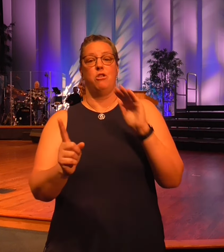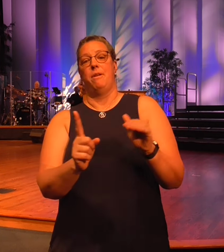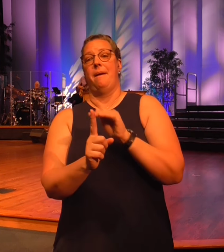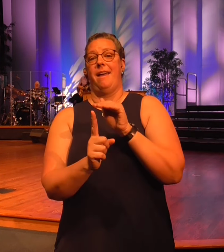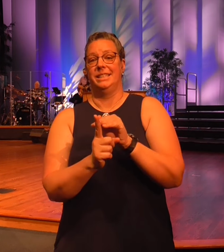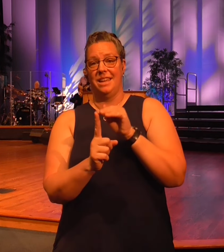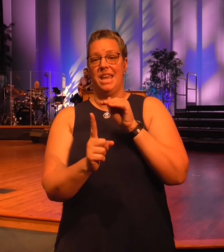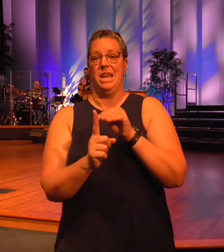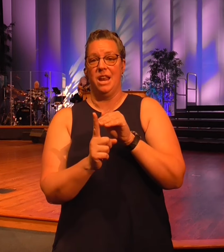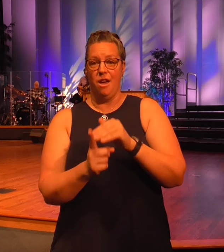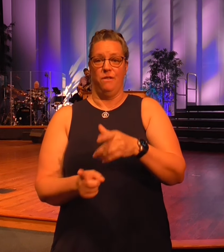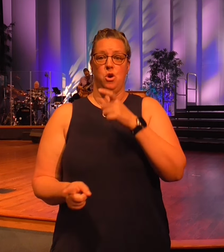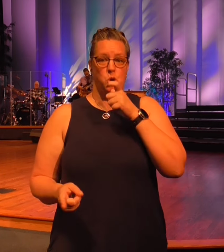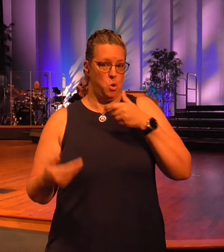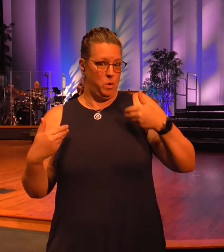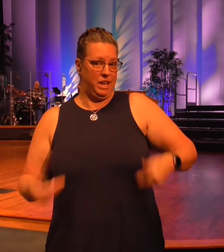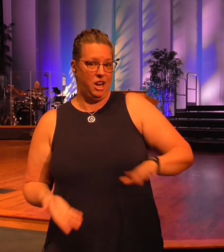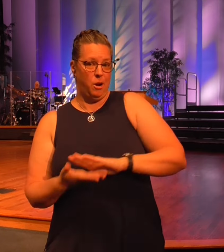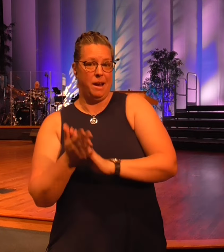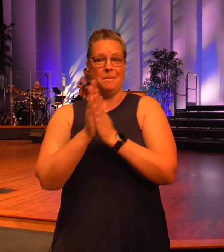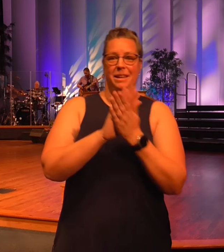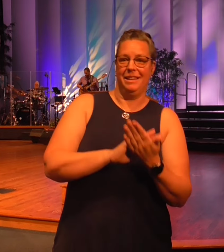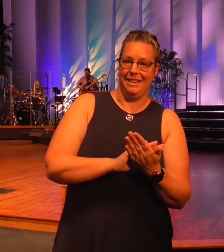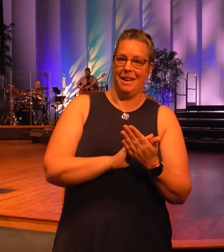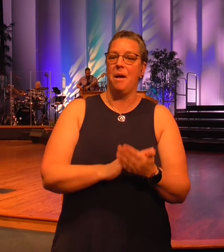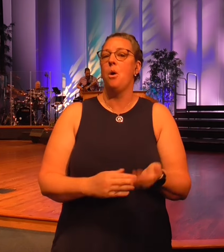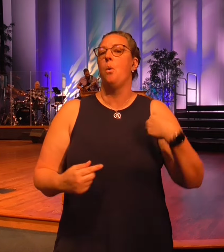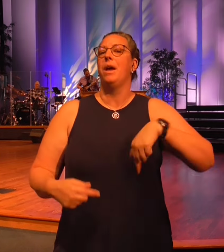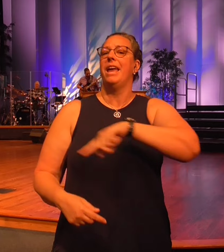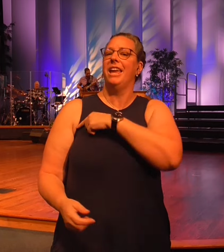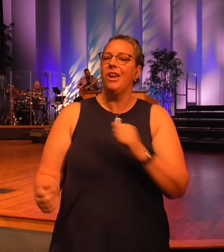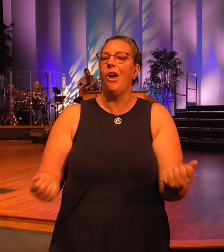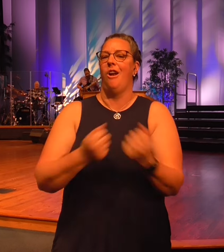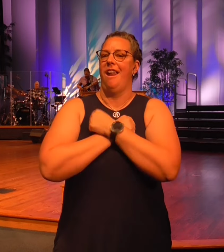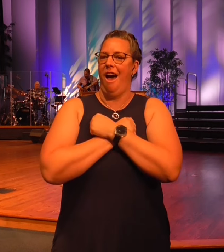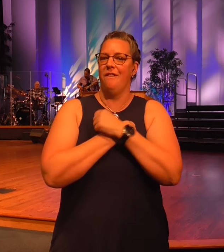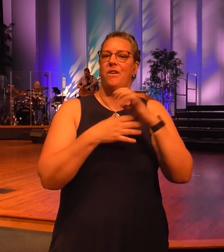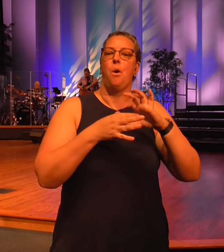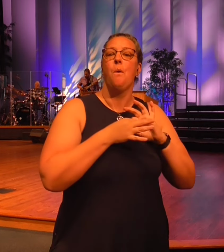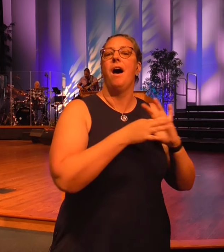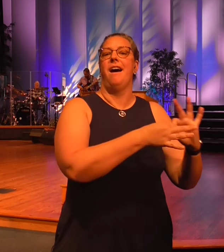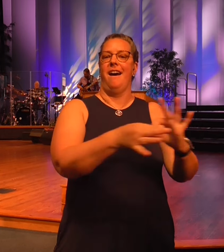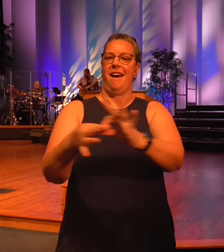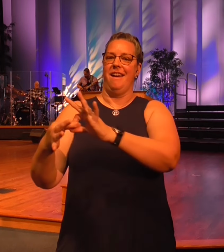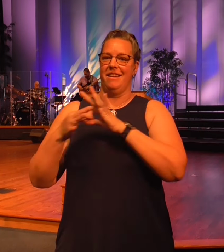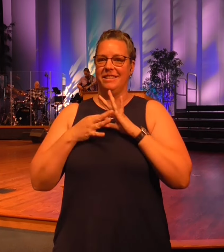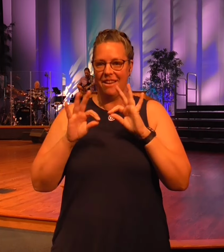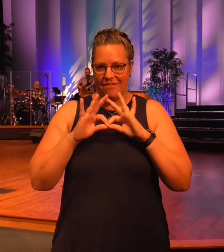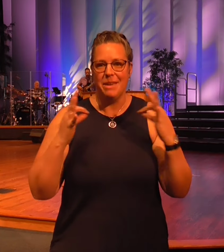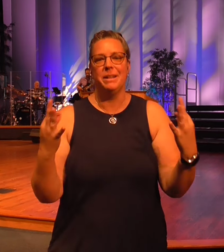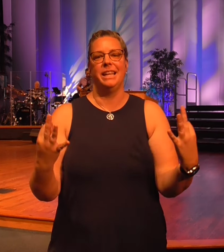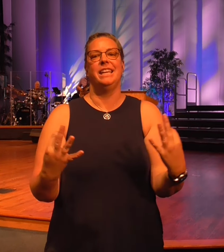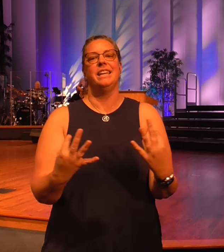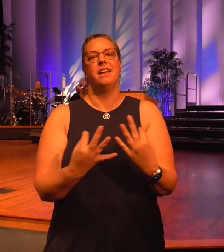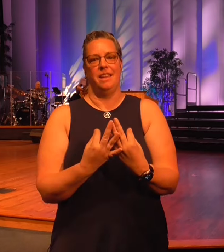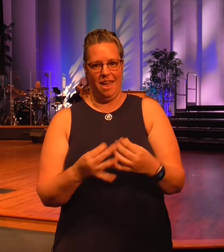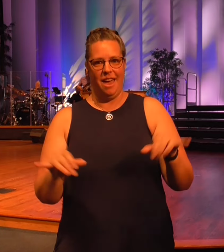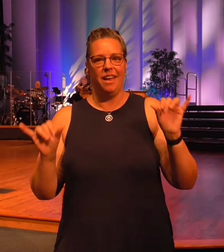be reminded of who we've come to be. We are love, we are one big